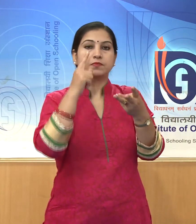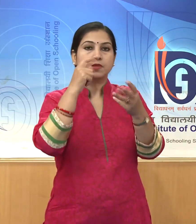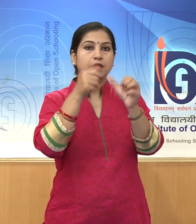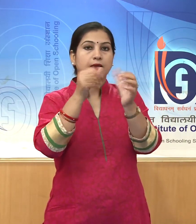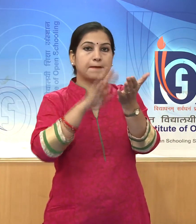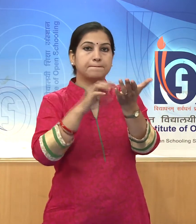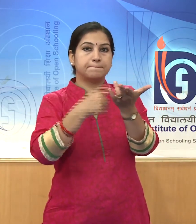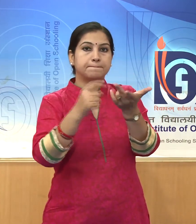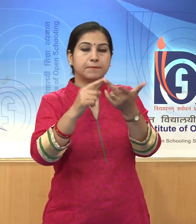Amrita Shergill,